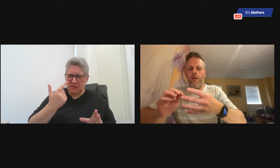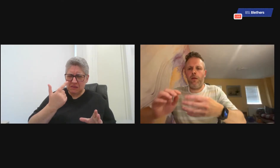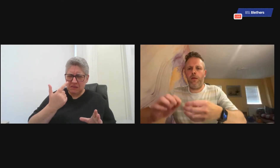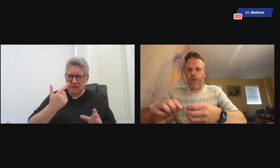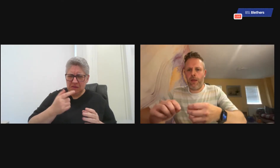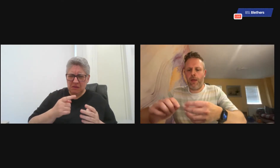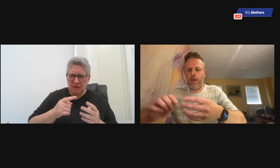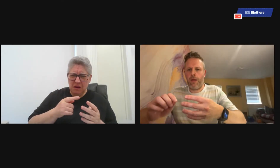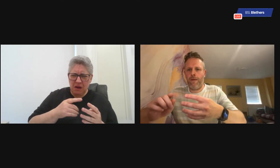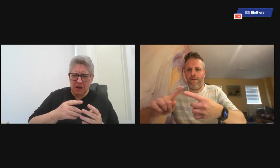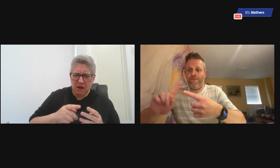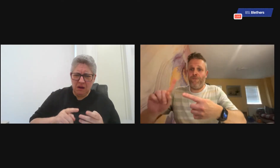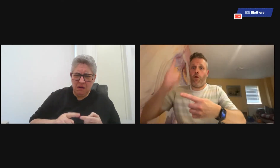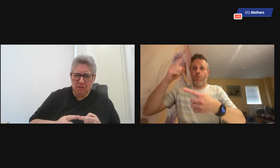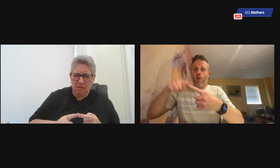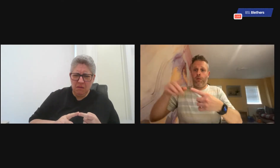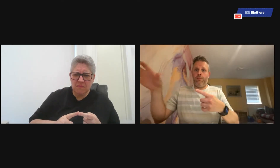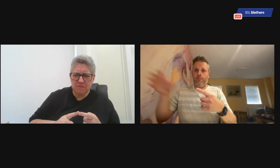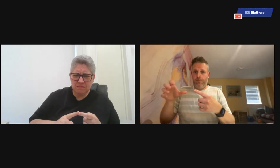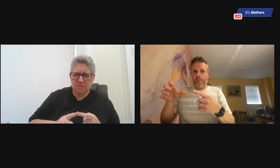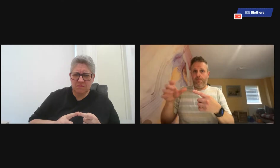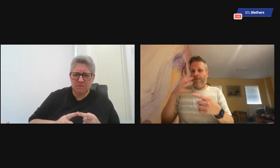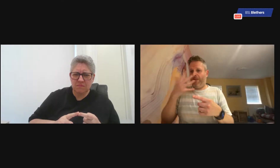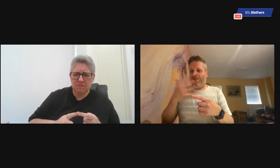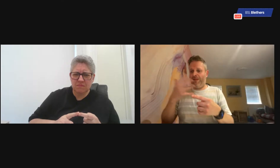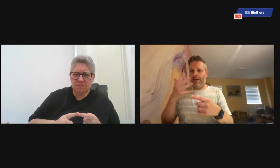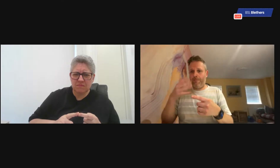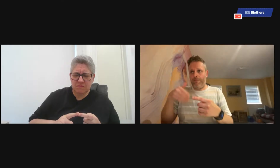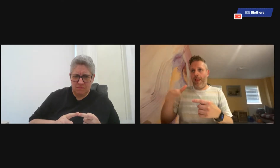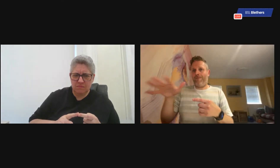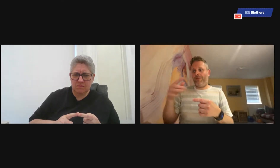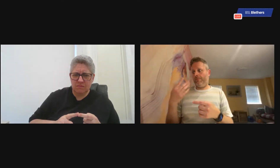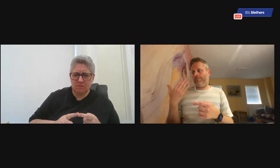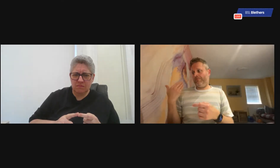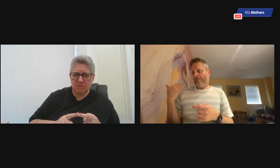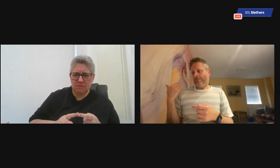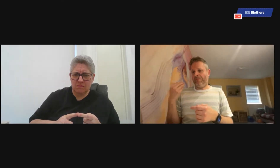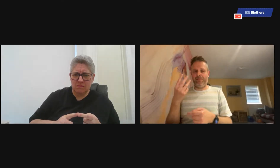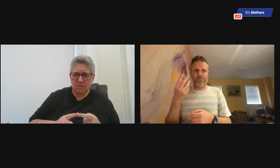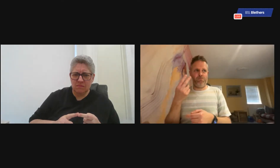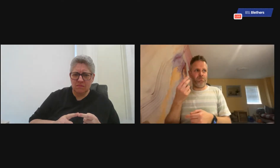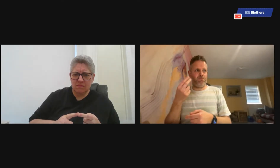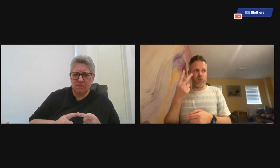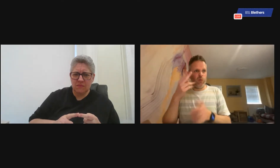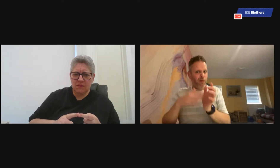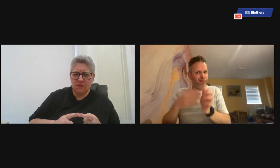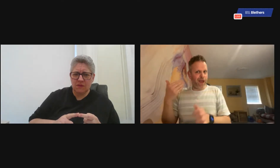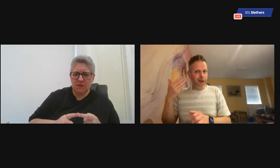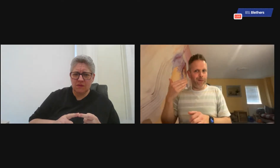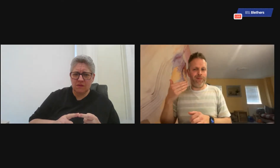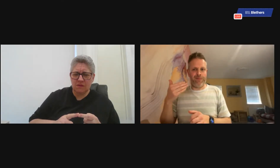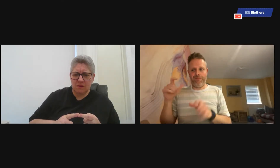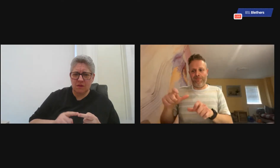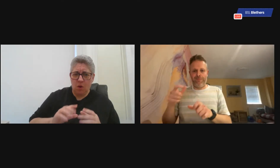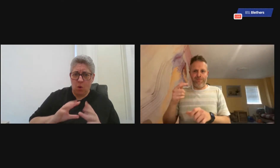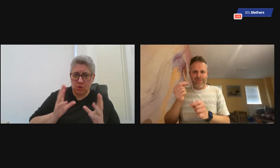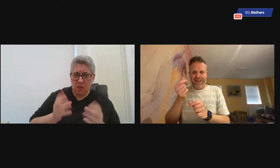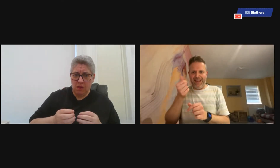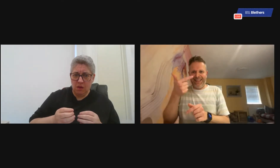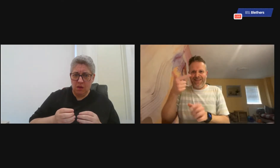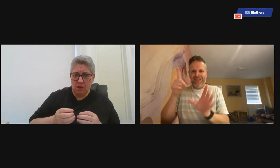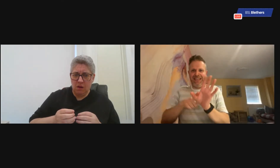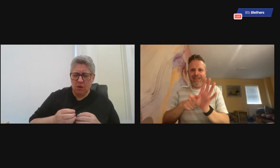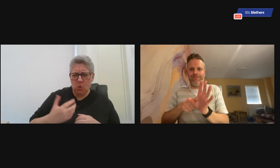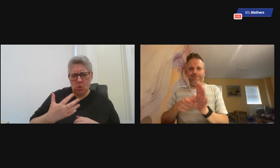you said you had 1 who was with you for a month, 1 who was with you for how many years? The first one actually that